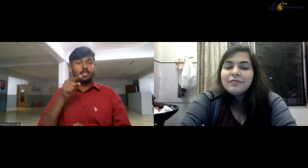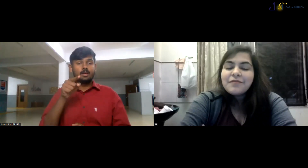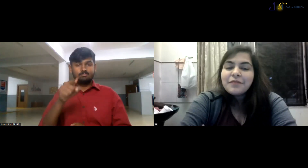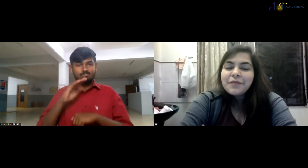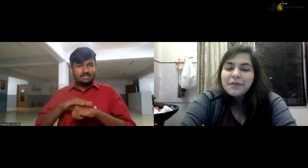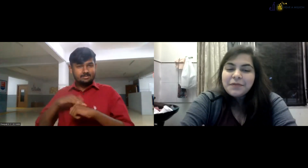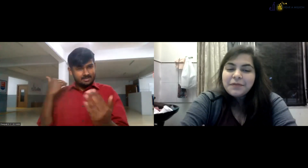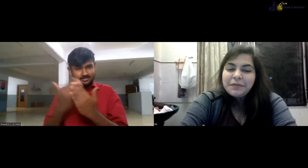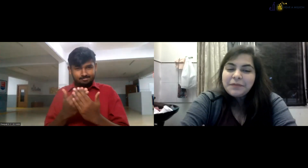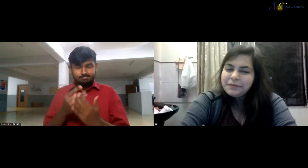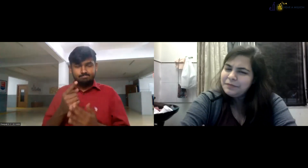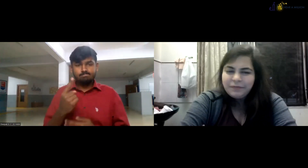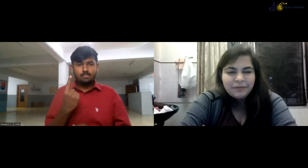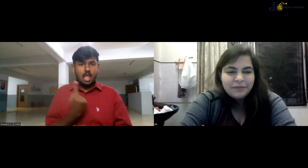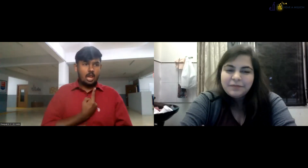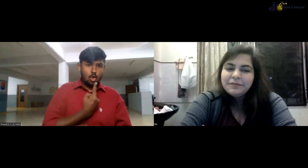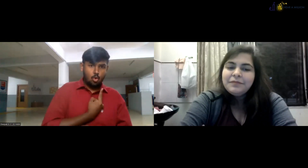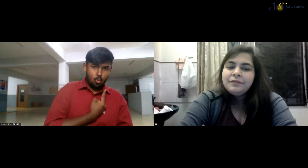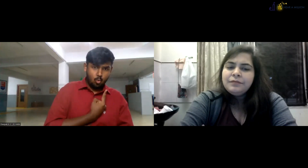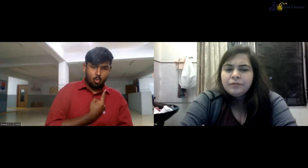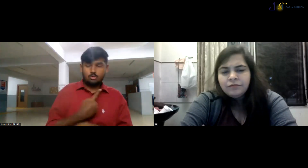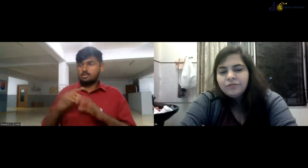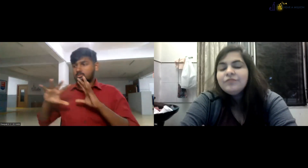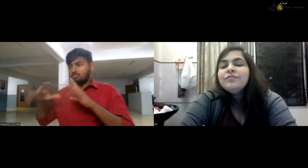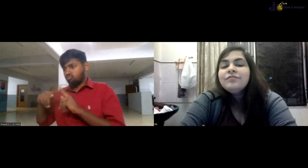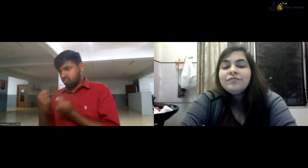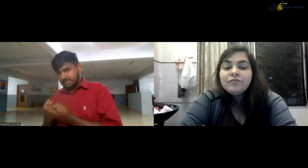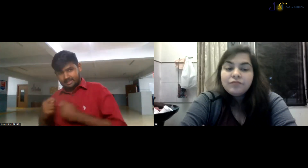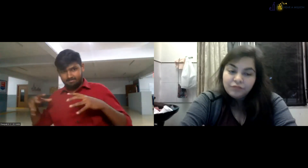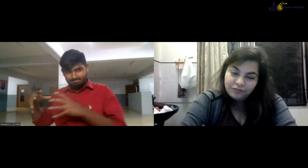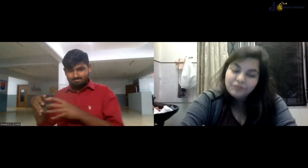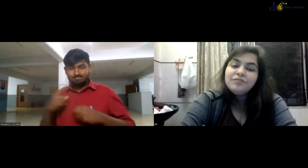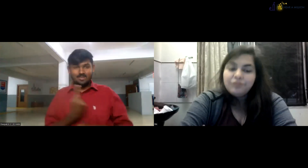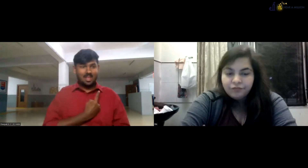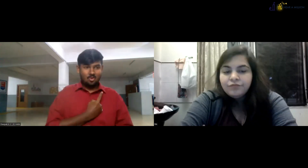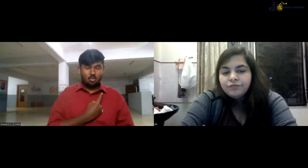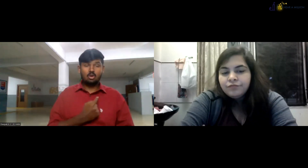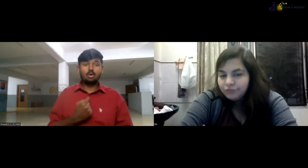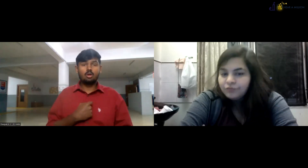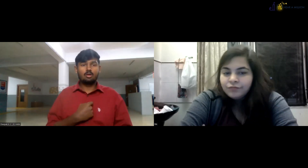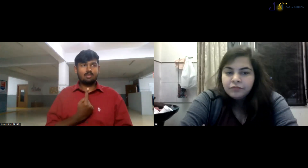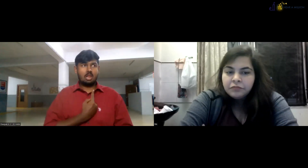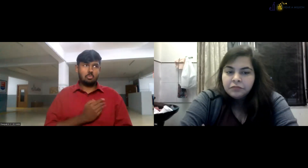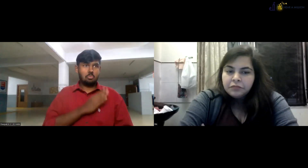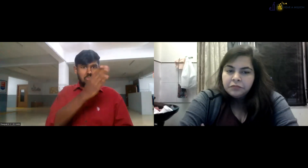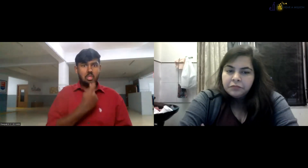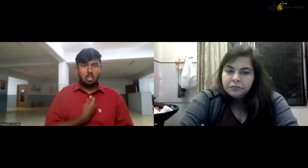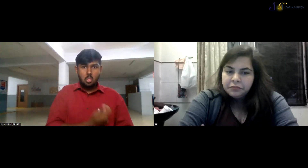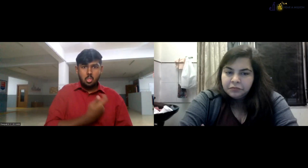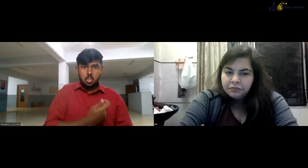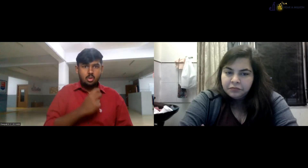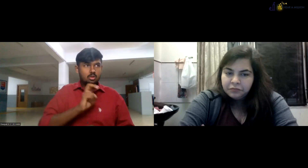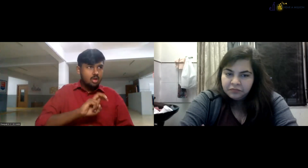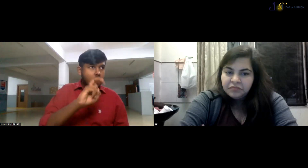So second question I would like to ask you, in your experience, what do you think whether it is good to travel